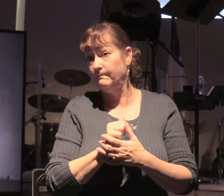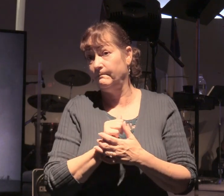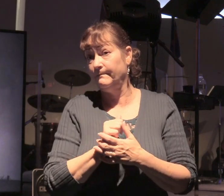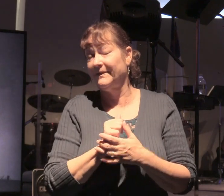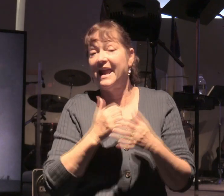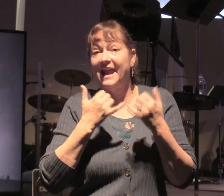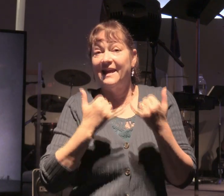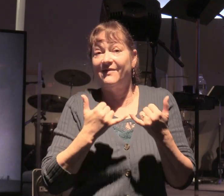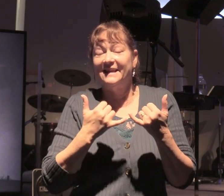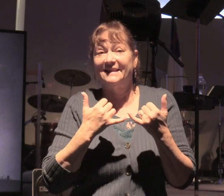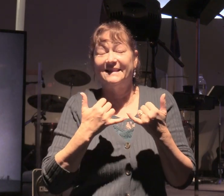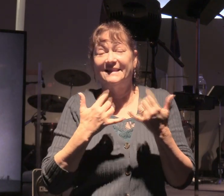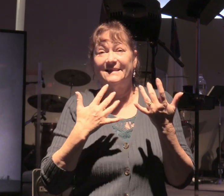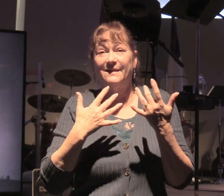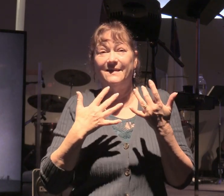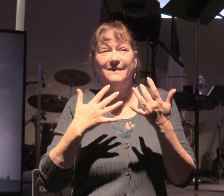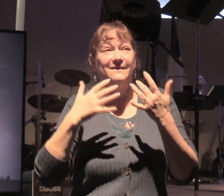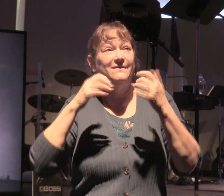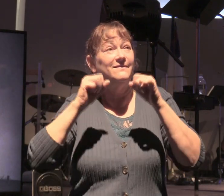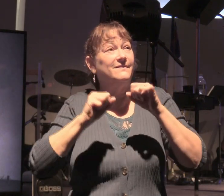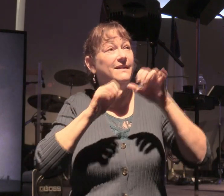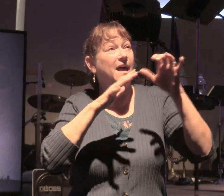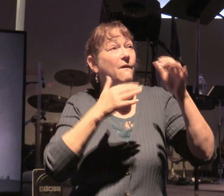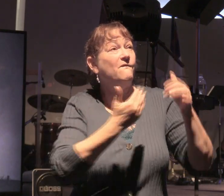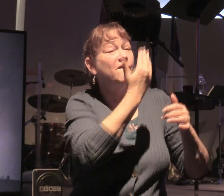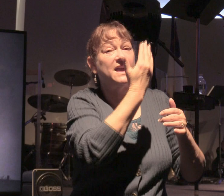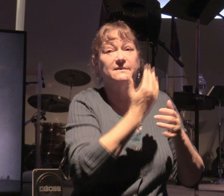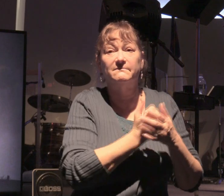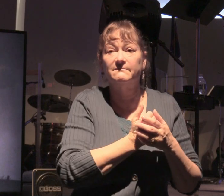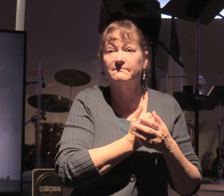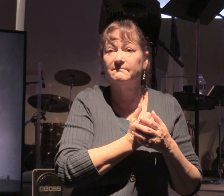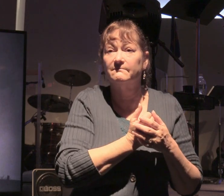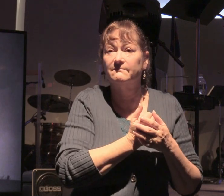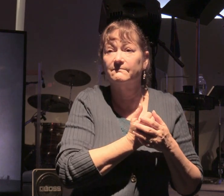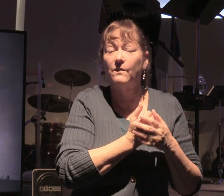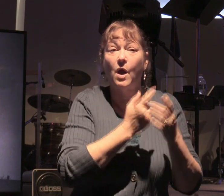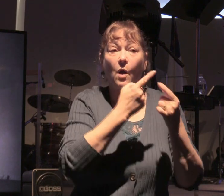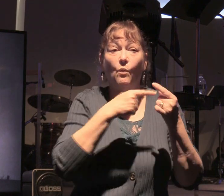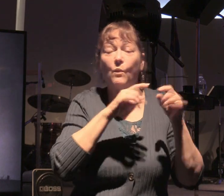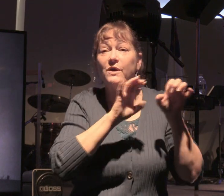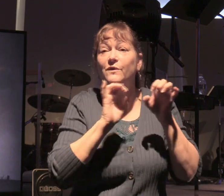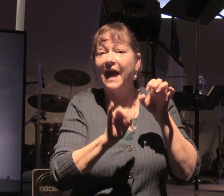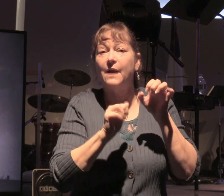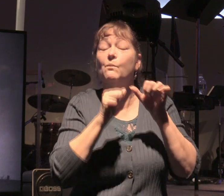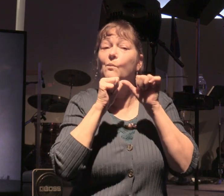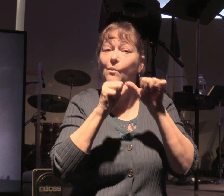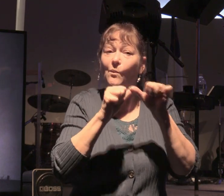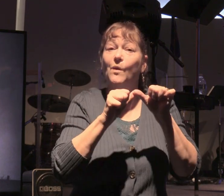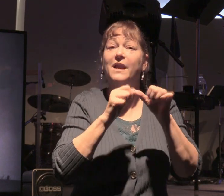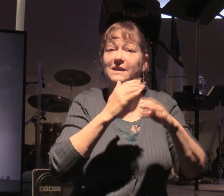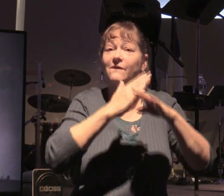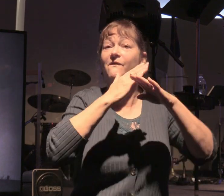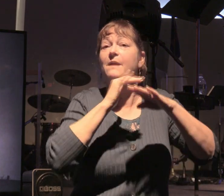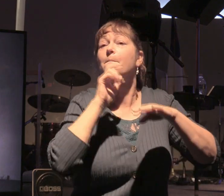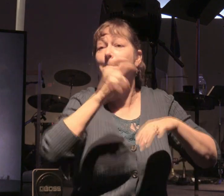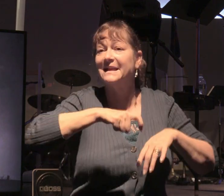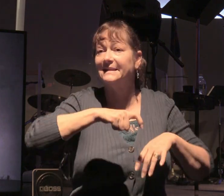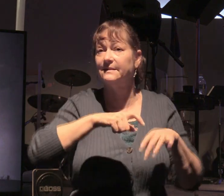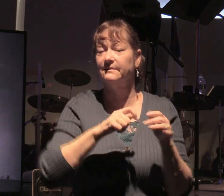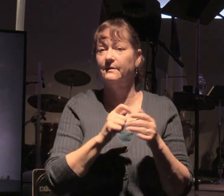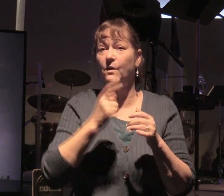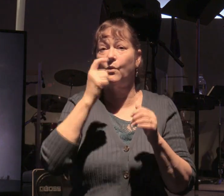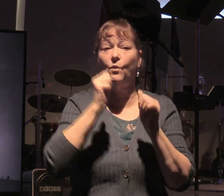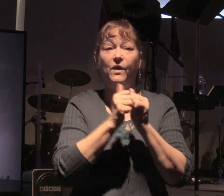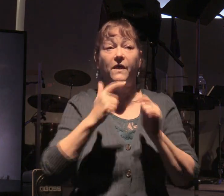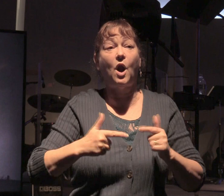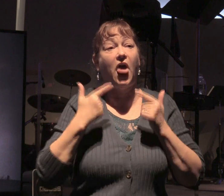And this is the hill that we must take. And once we take it, we must continue to defend it with our very